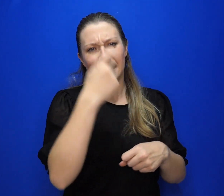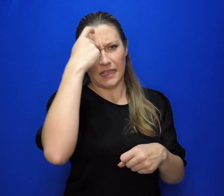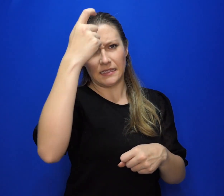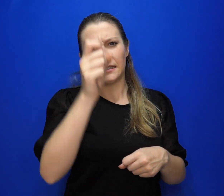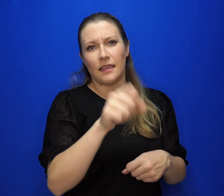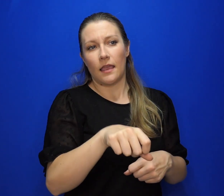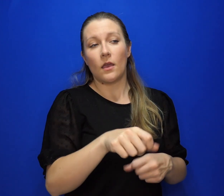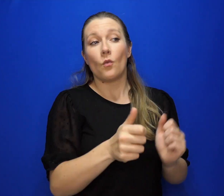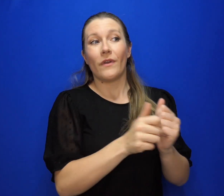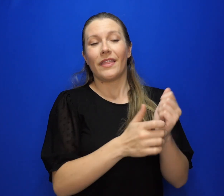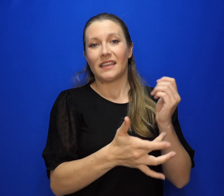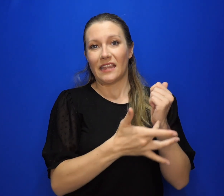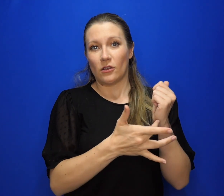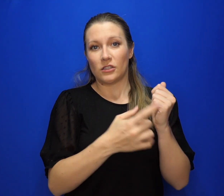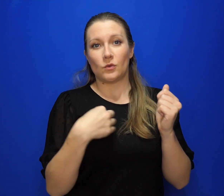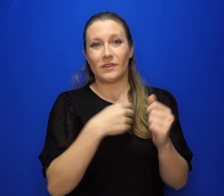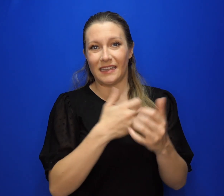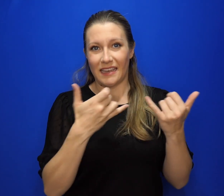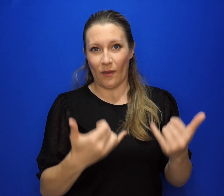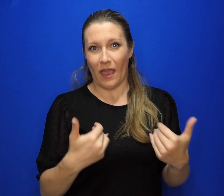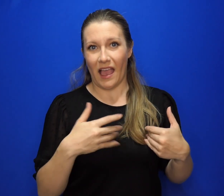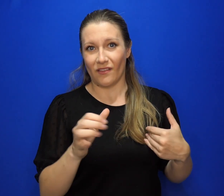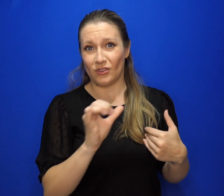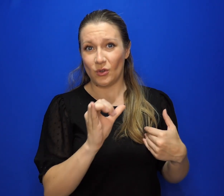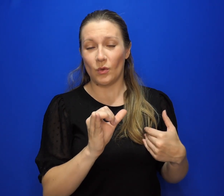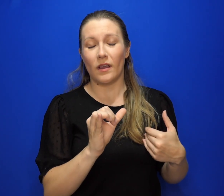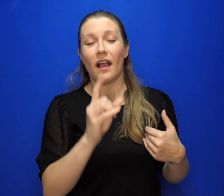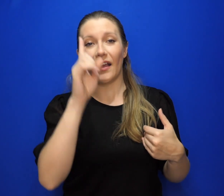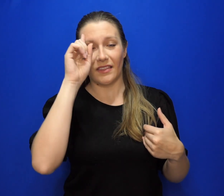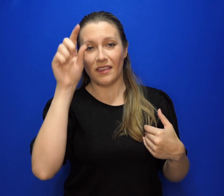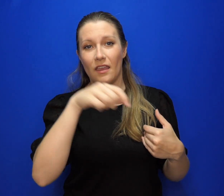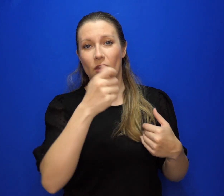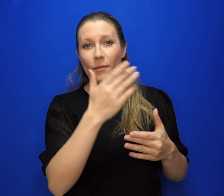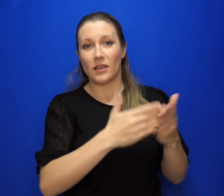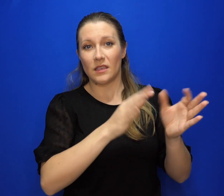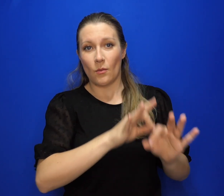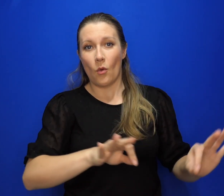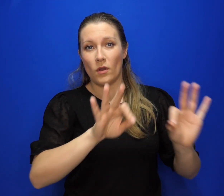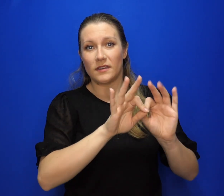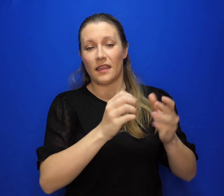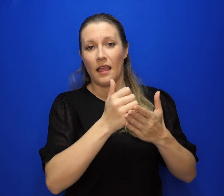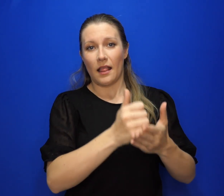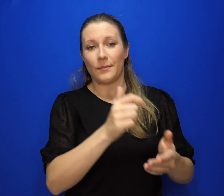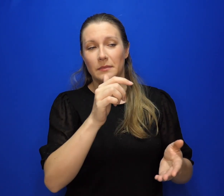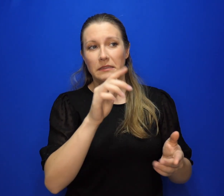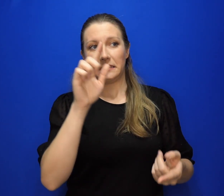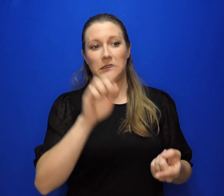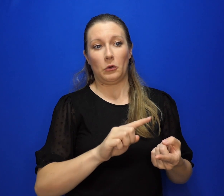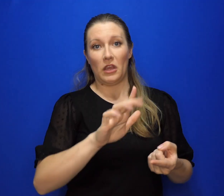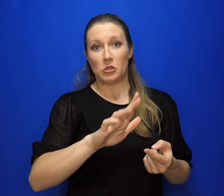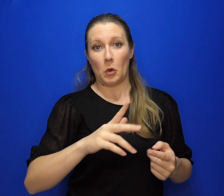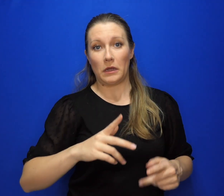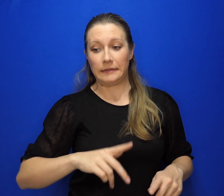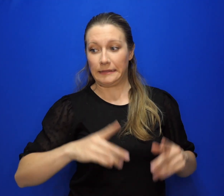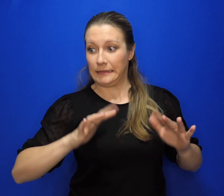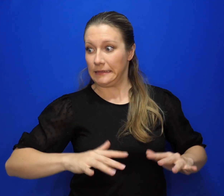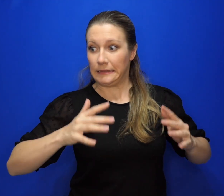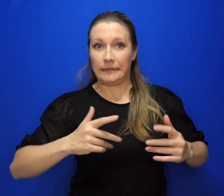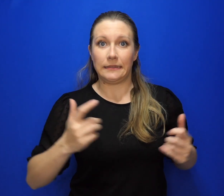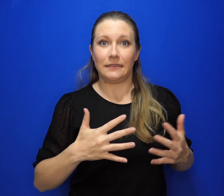we have today, I think another piece that should really help to decrease the panic in that scenario is you don't have to do